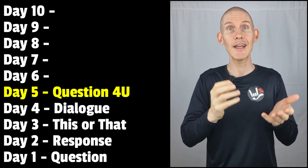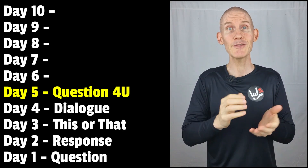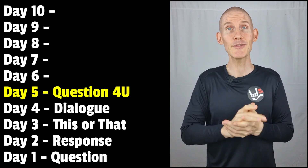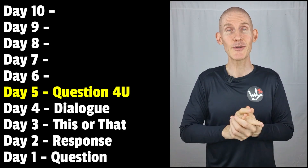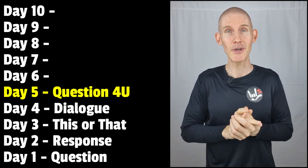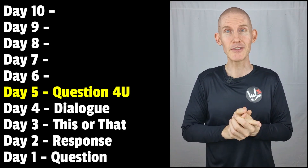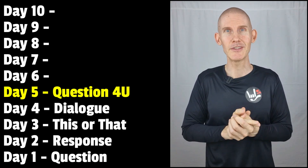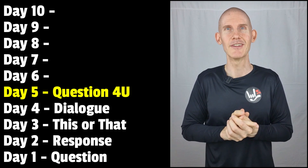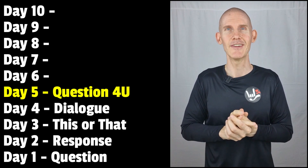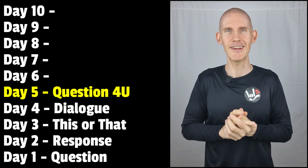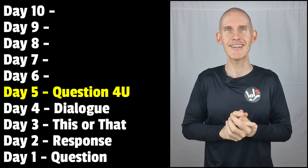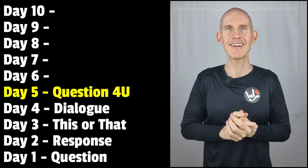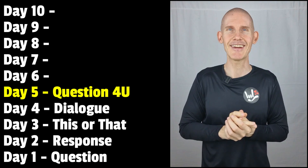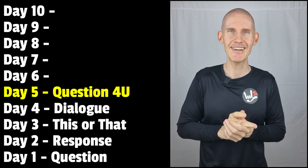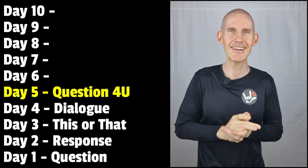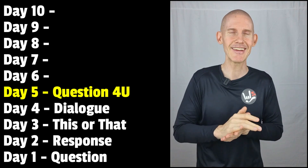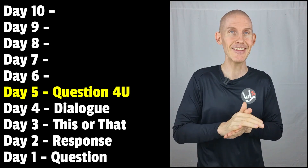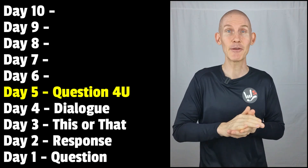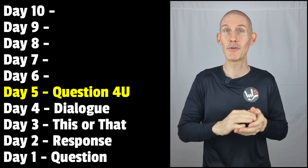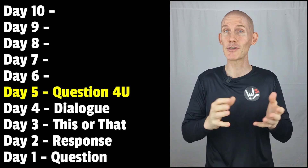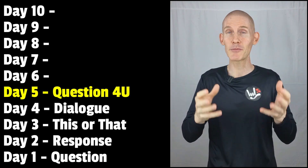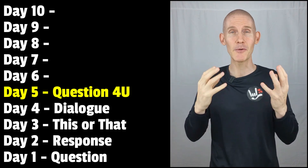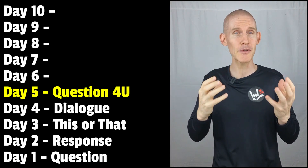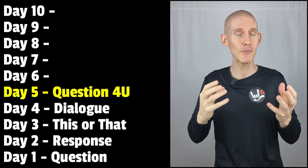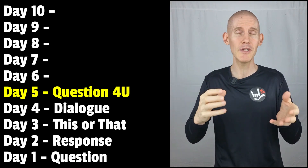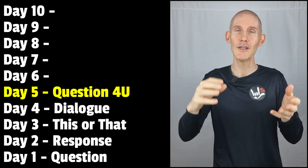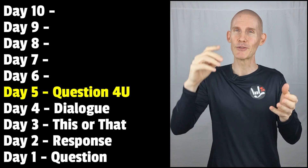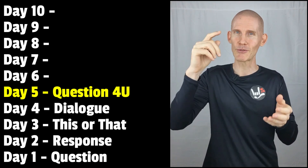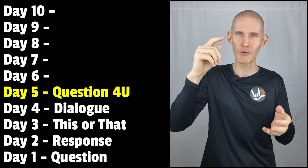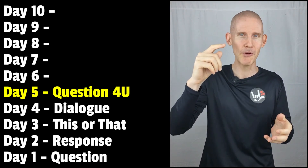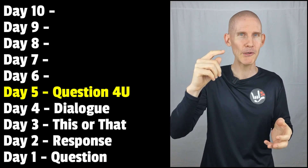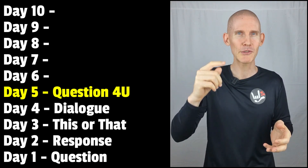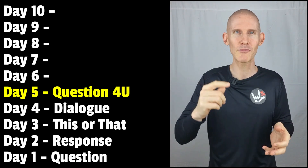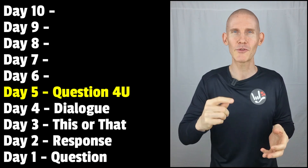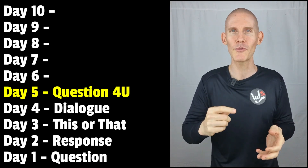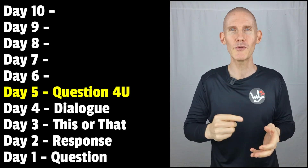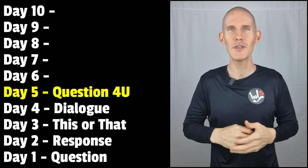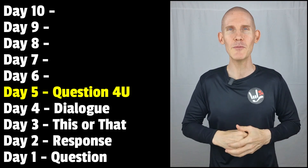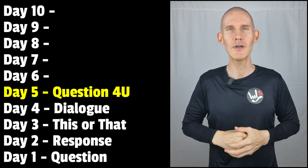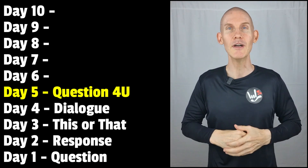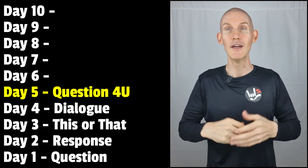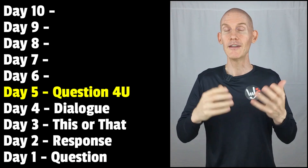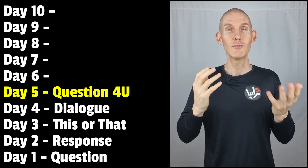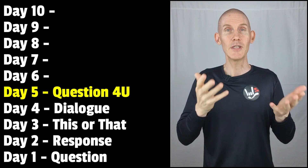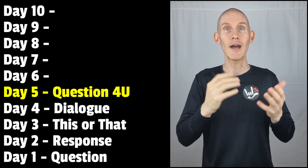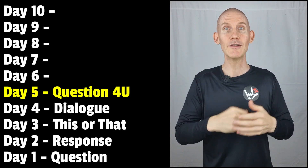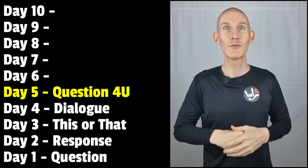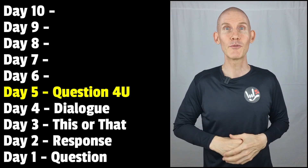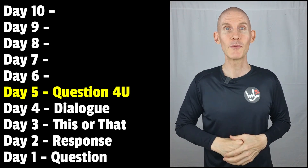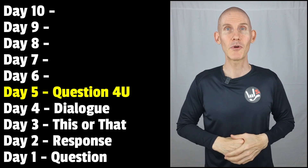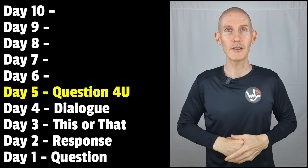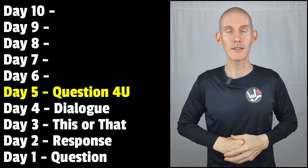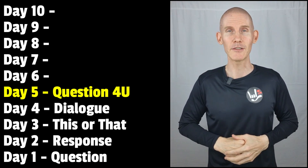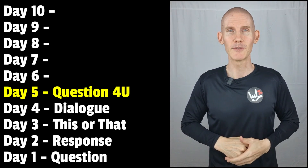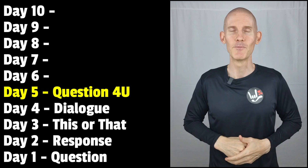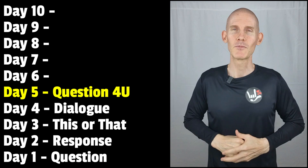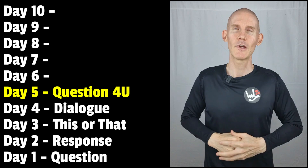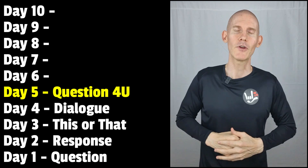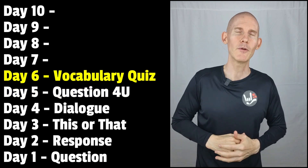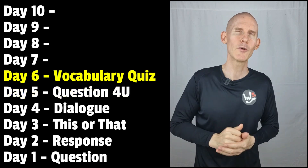answer the question, right? You can finger spell with me, scroll, just go through the email. We guide you through the process. Okay, what are we